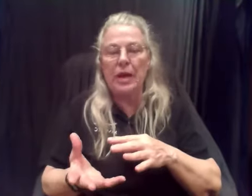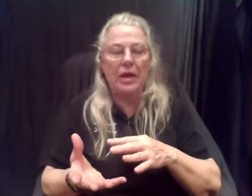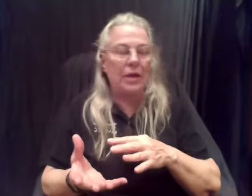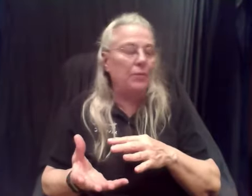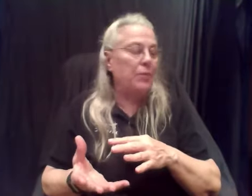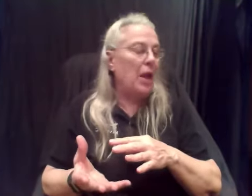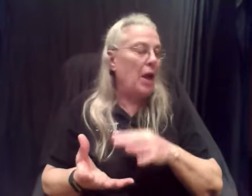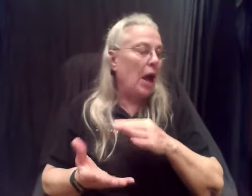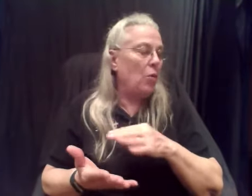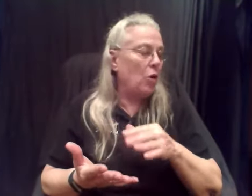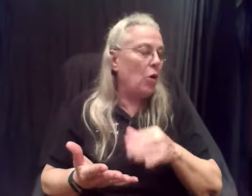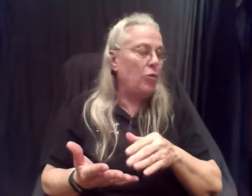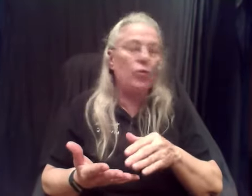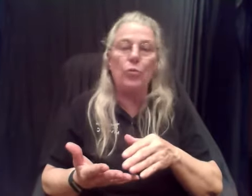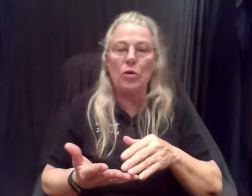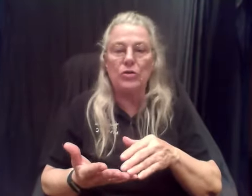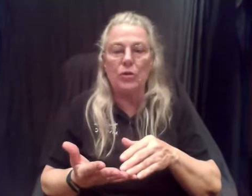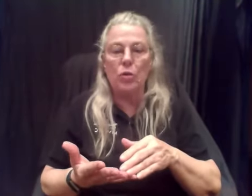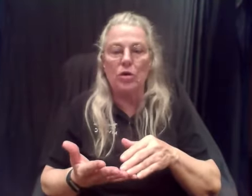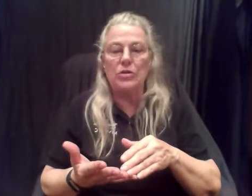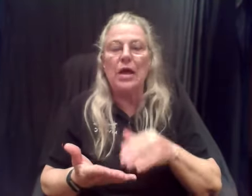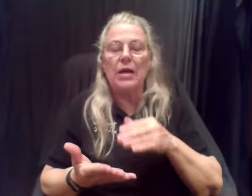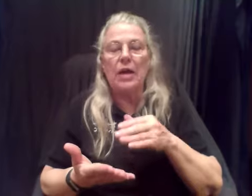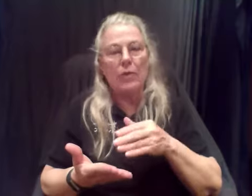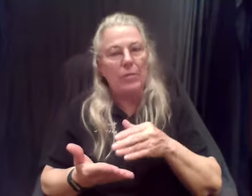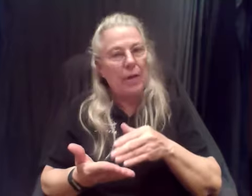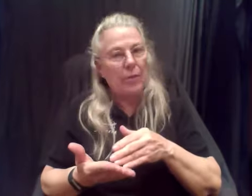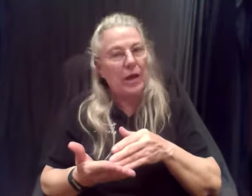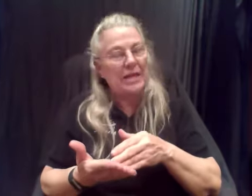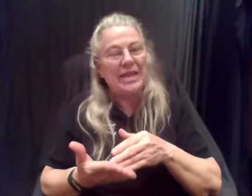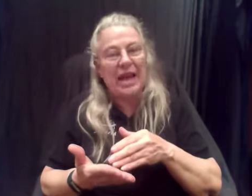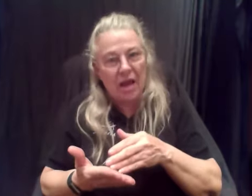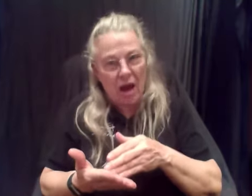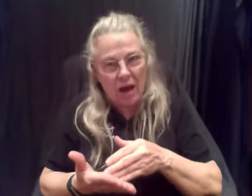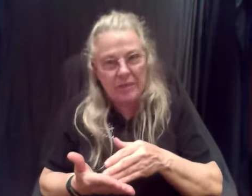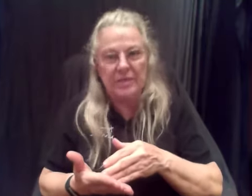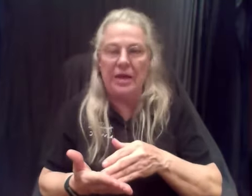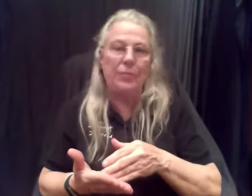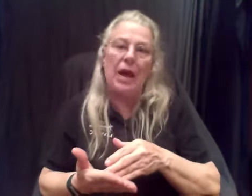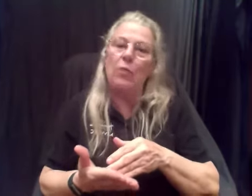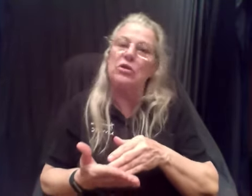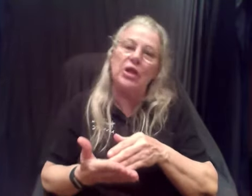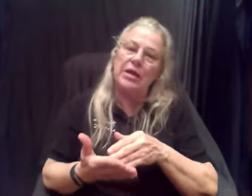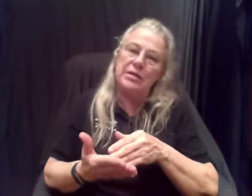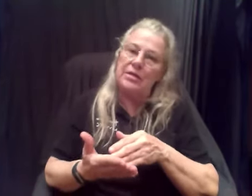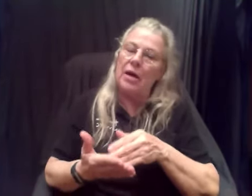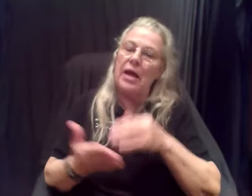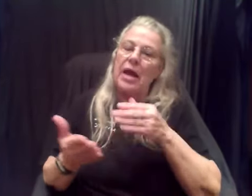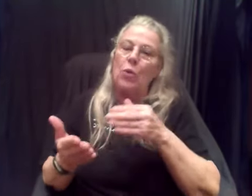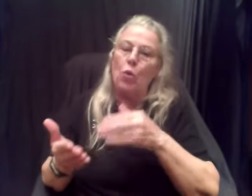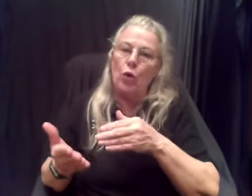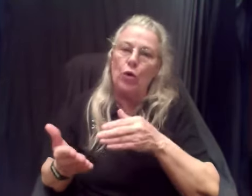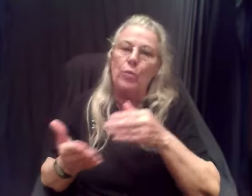beginning, I will go through most of the words. Now remember, it's a concept language. It is not a word by